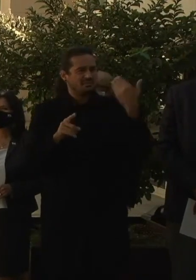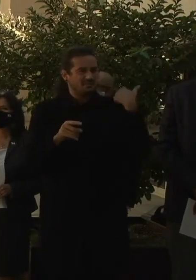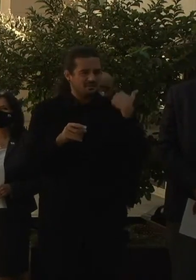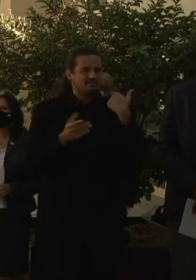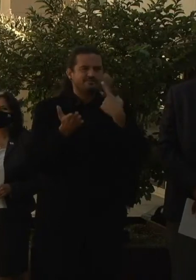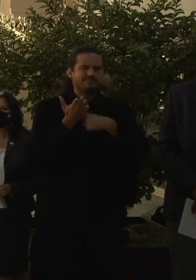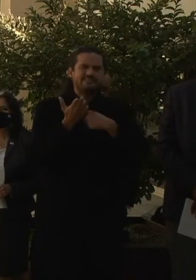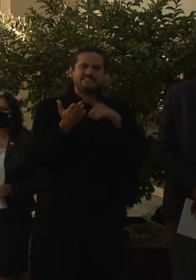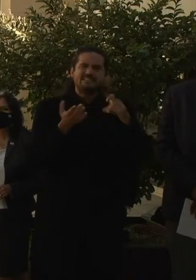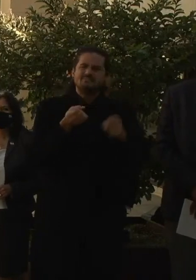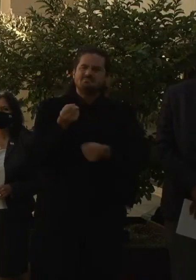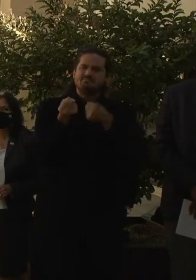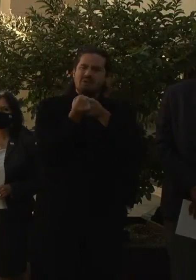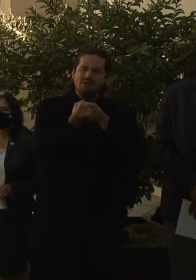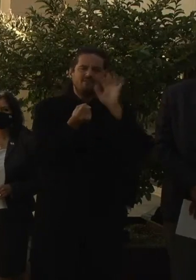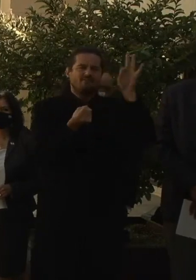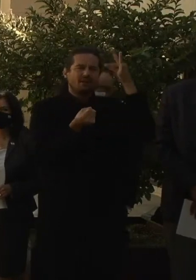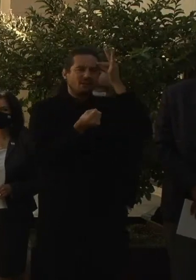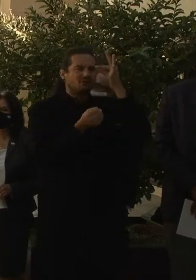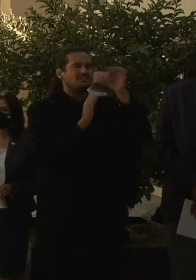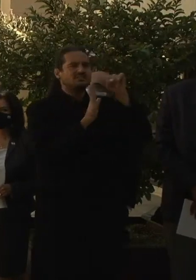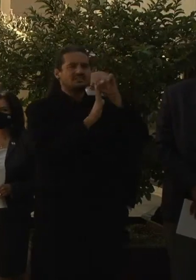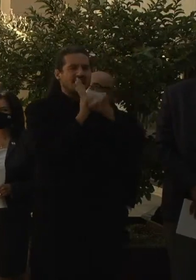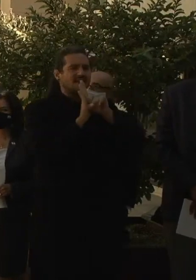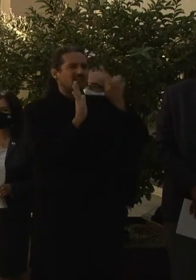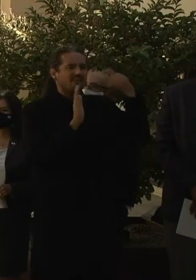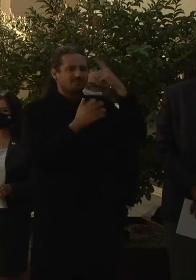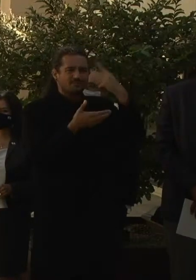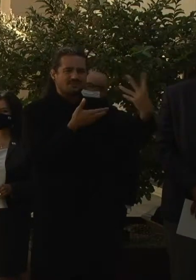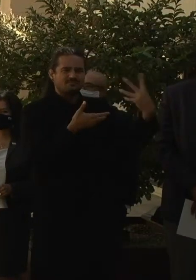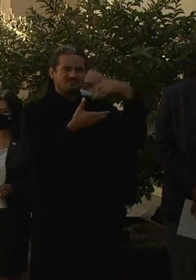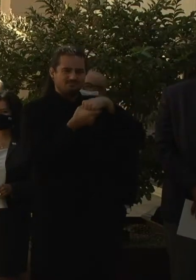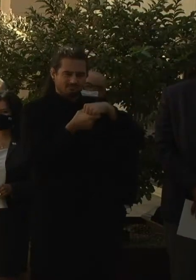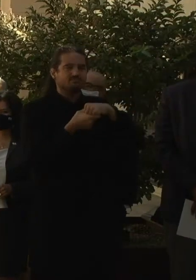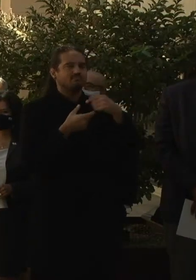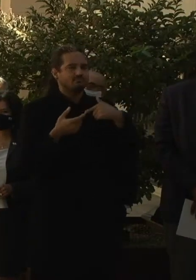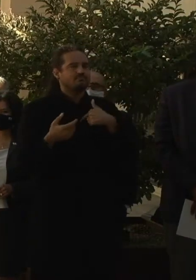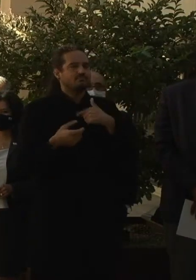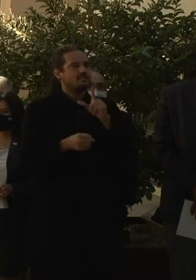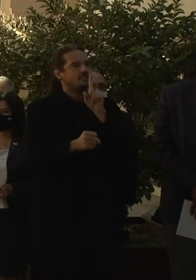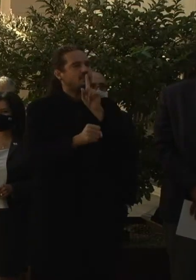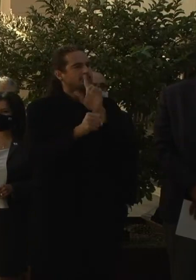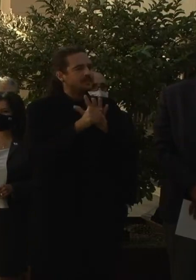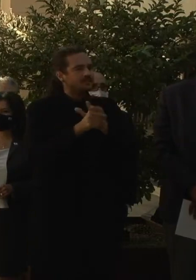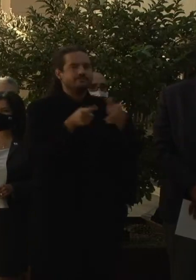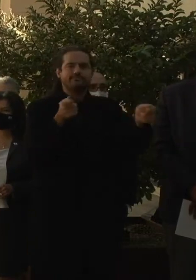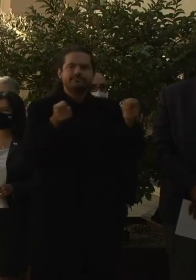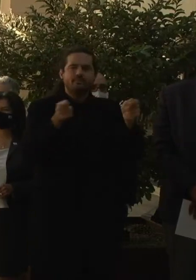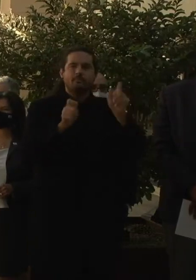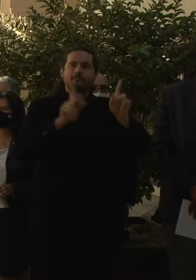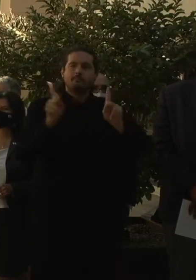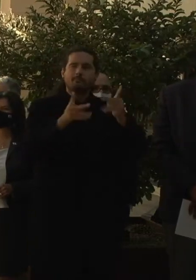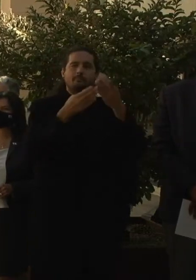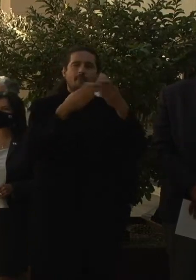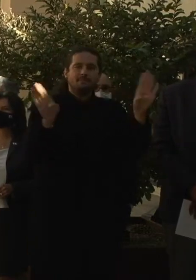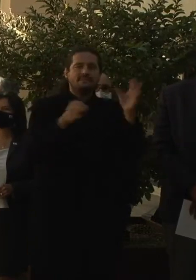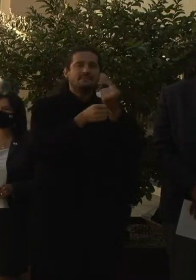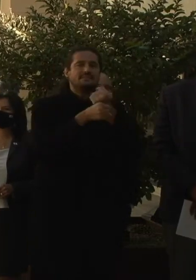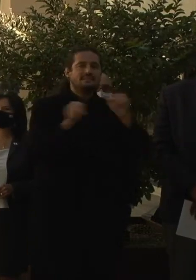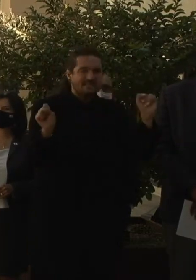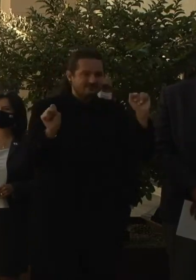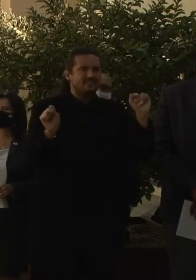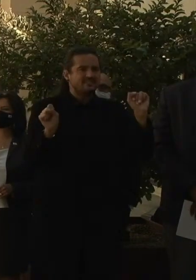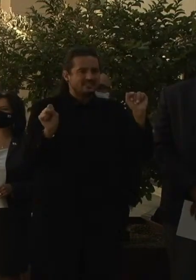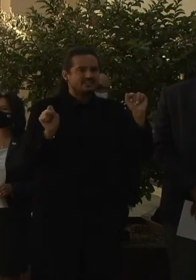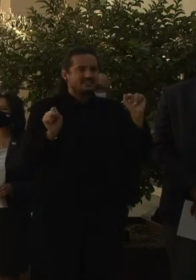government. I committed to that publicly, not just privately, to get the CHP to support efforts, but in a respectful